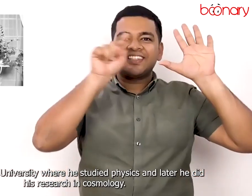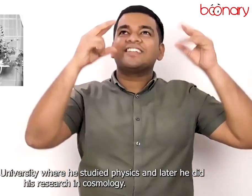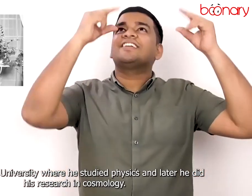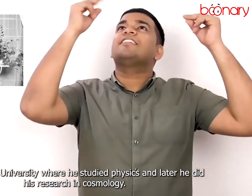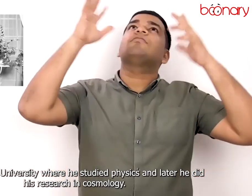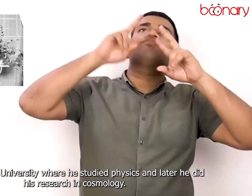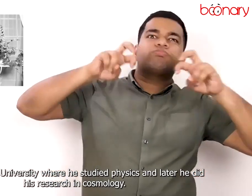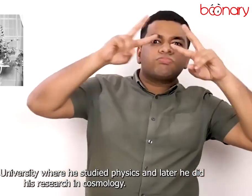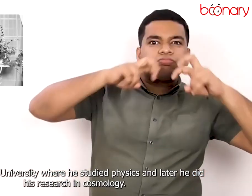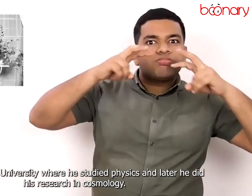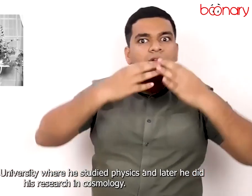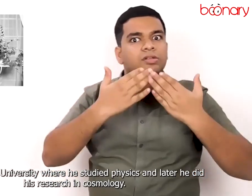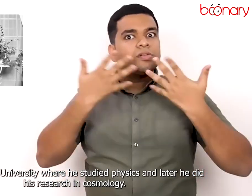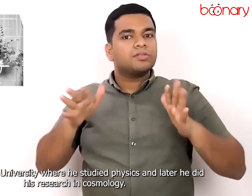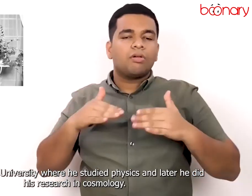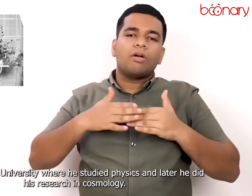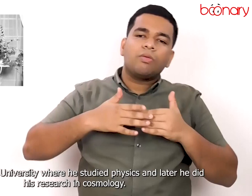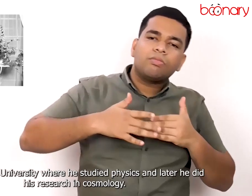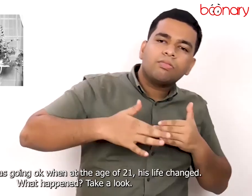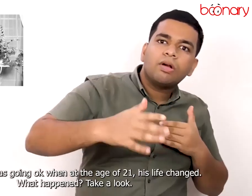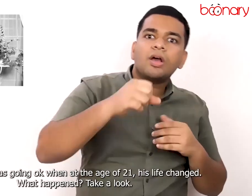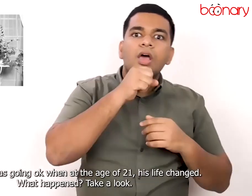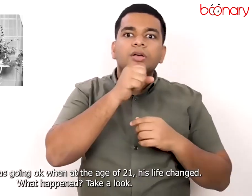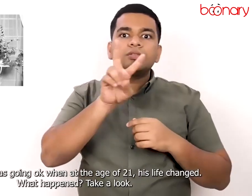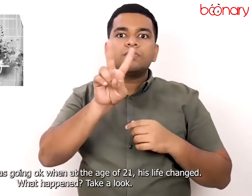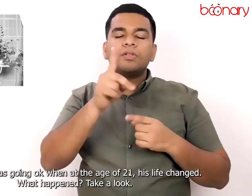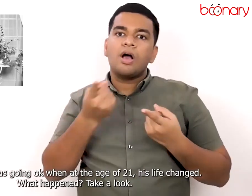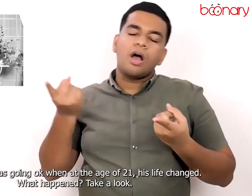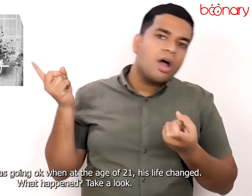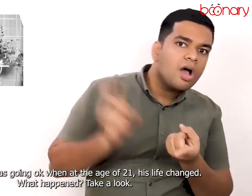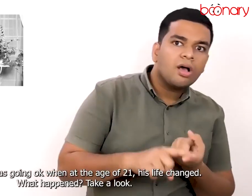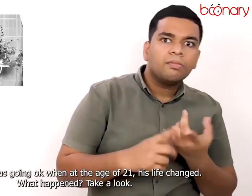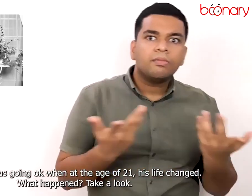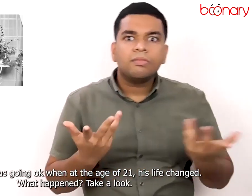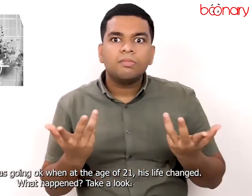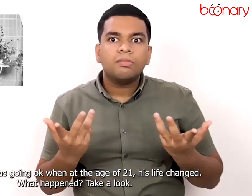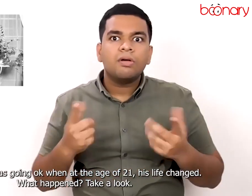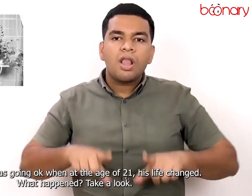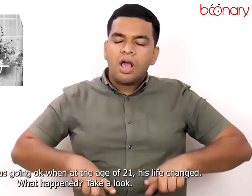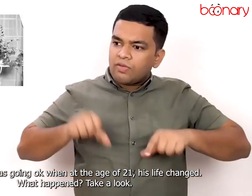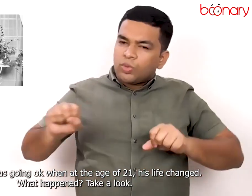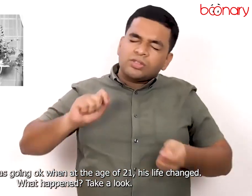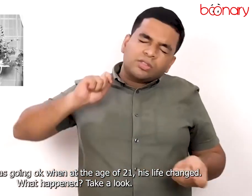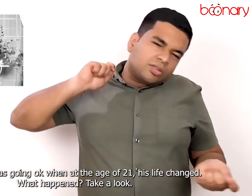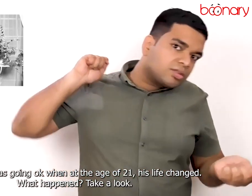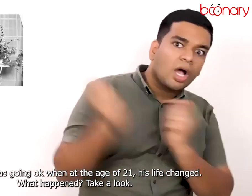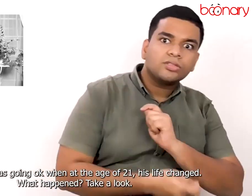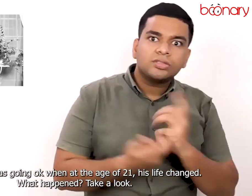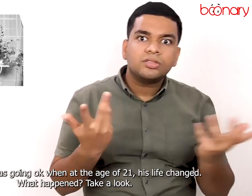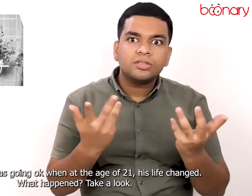later he did his research in cosmology. Everything was going okay when at the age of 21 his life changed. What